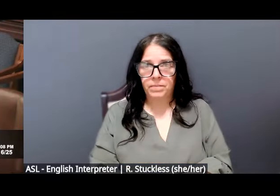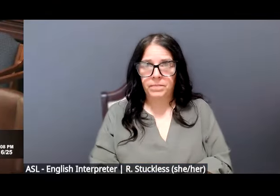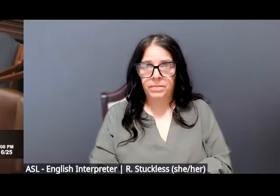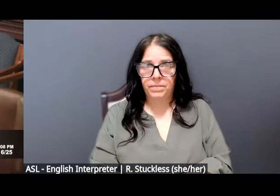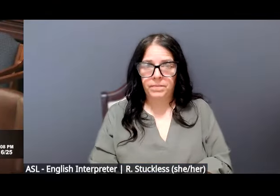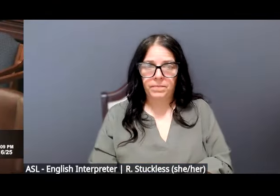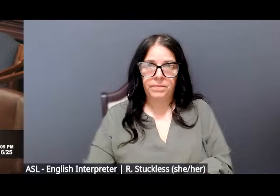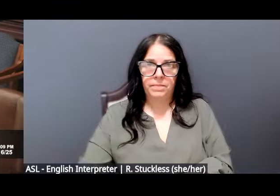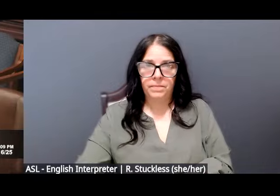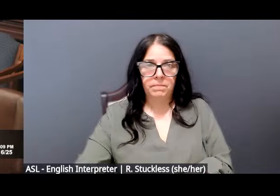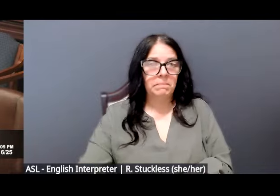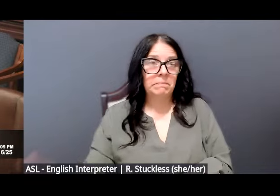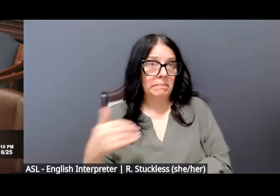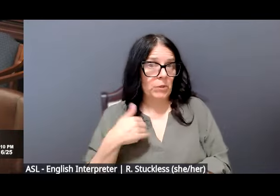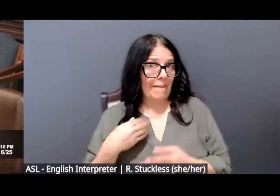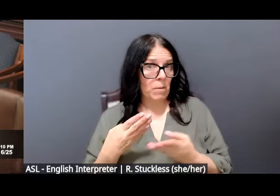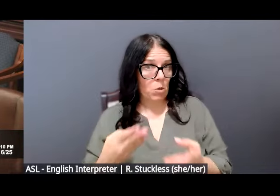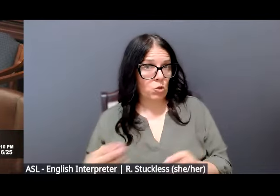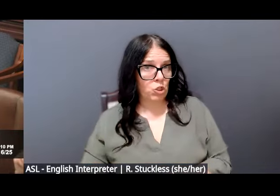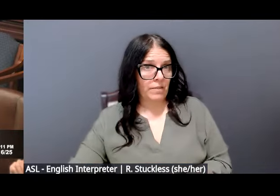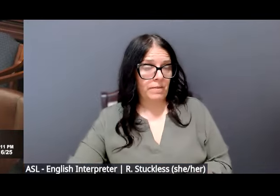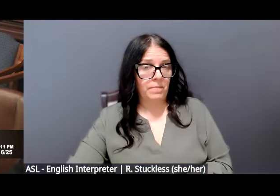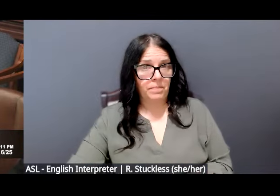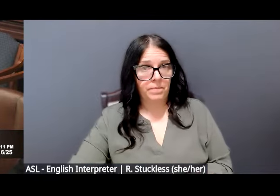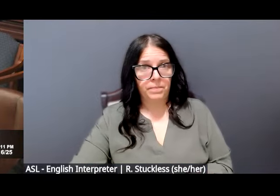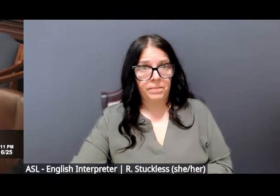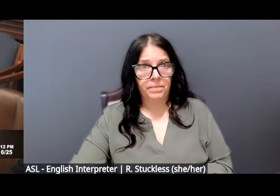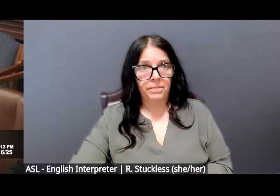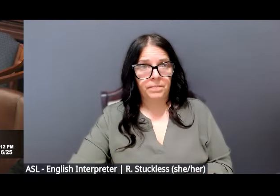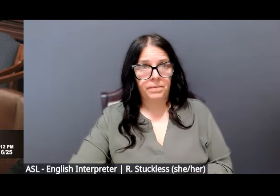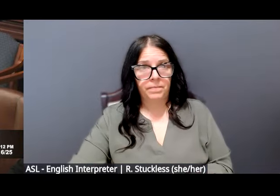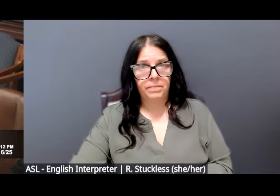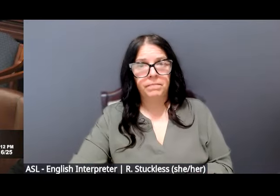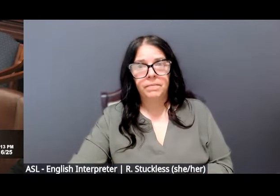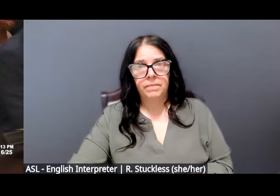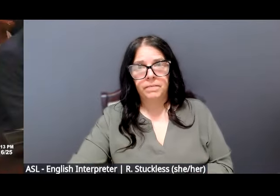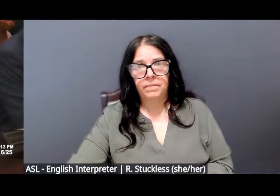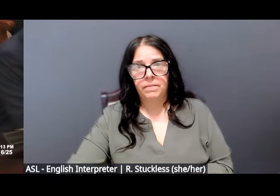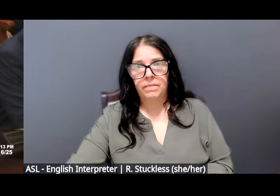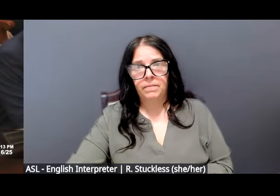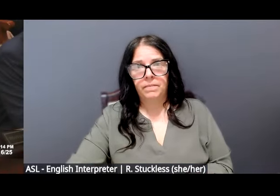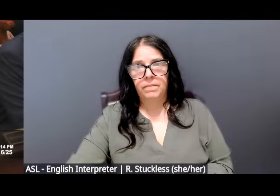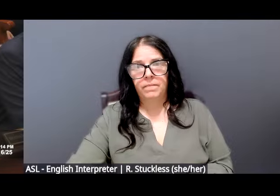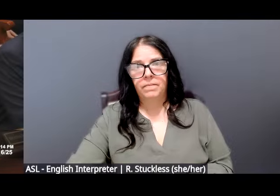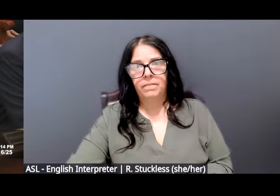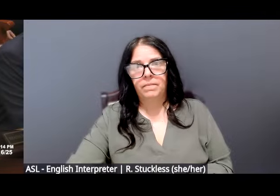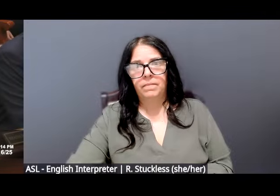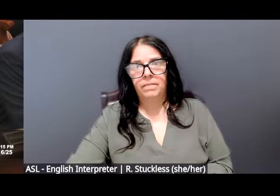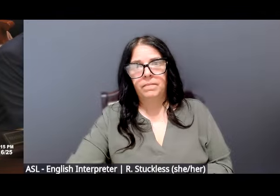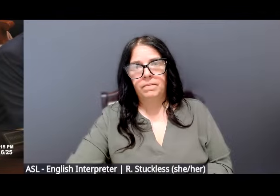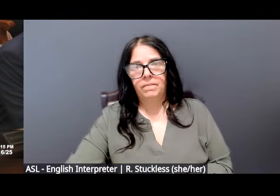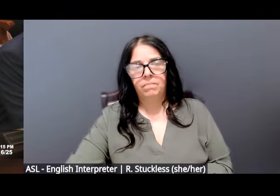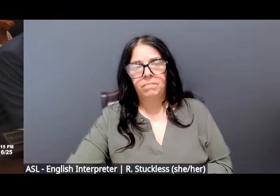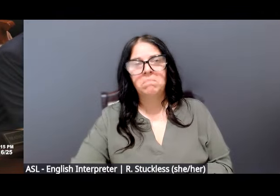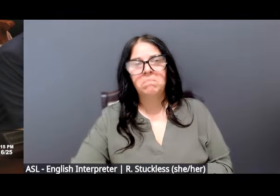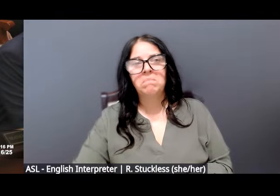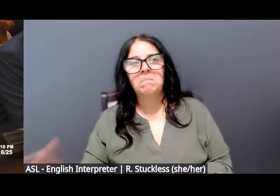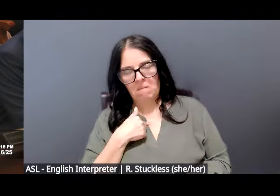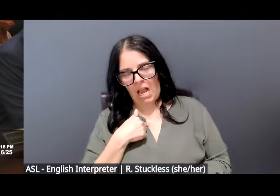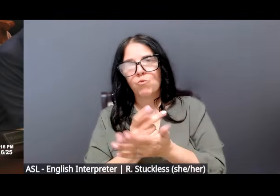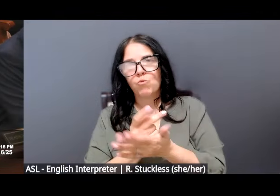Do I have a motion? I move that the Board of State Canvassers approve the length adjustment due to page scan